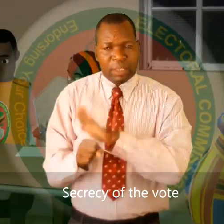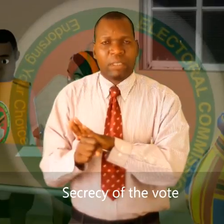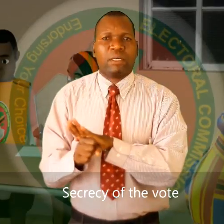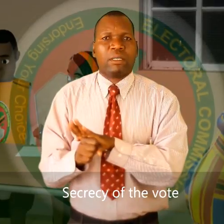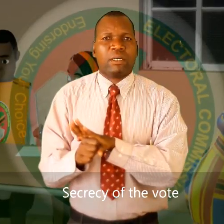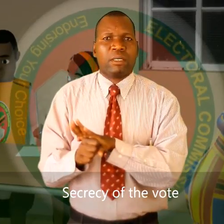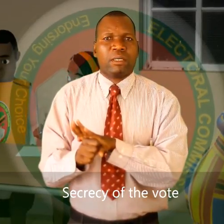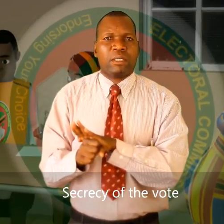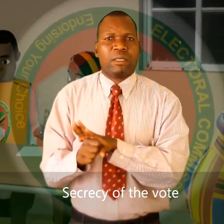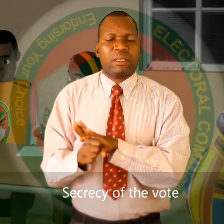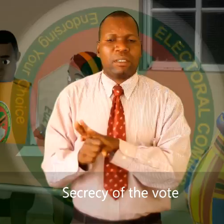Secrecy of the vote.